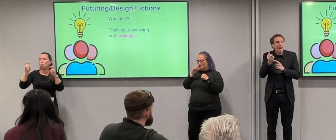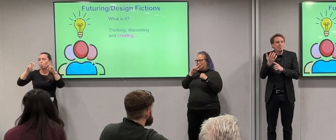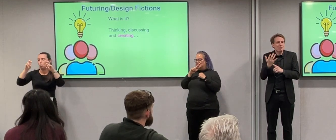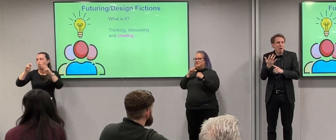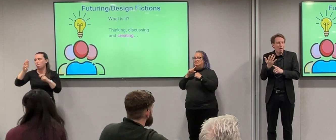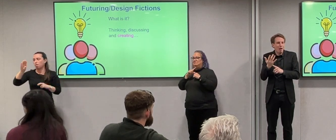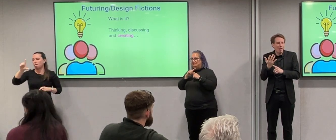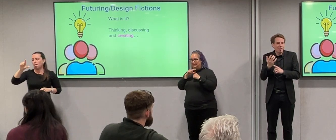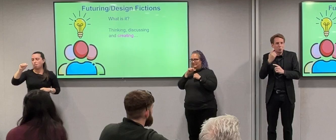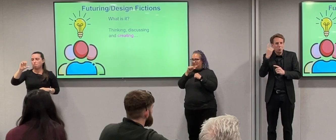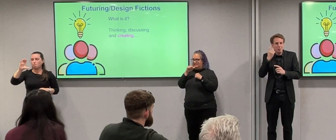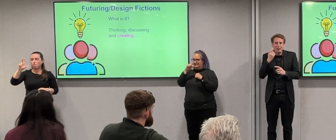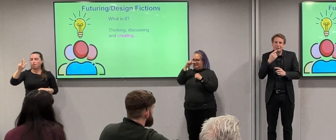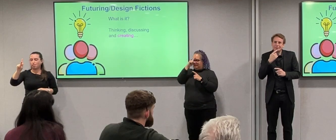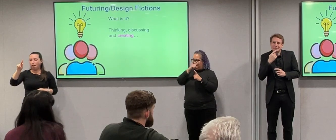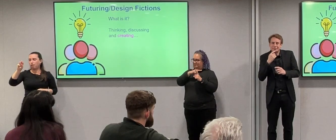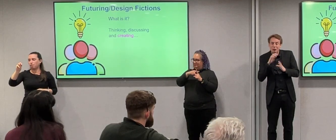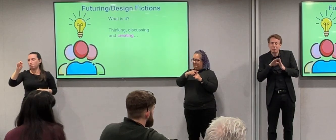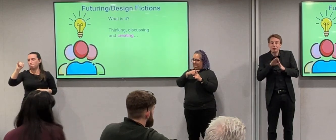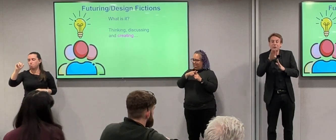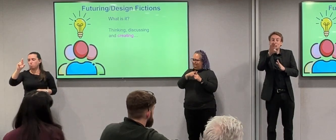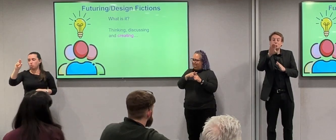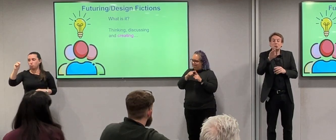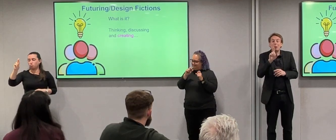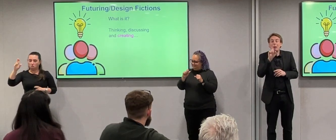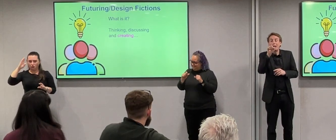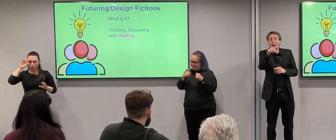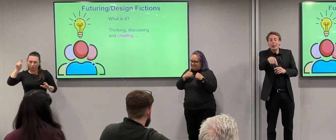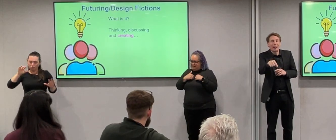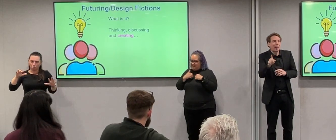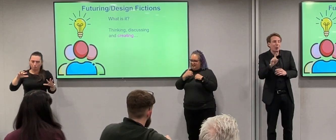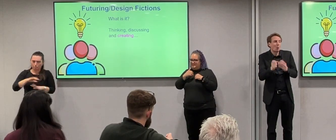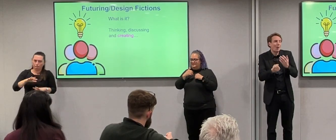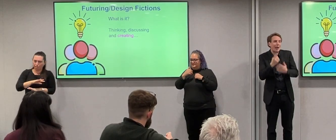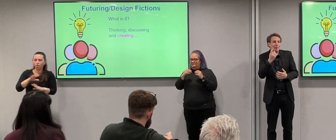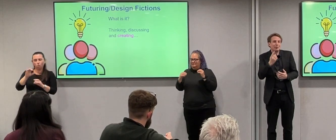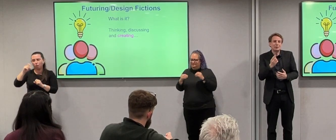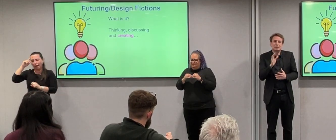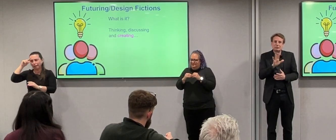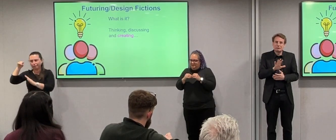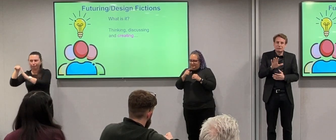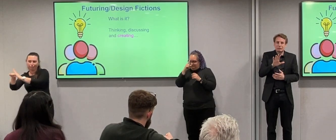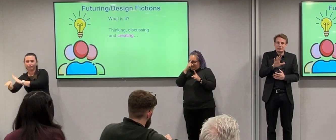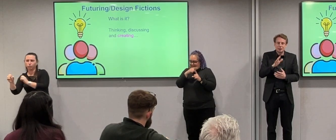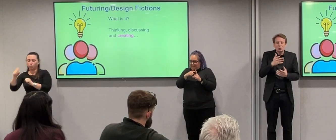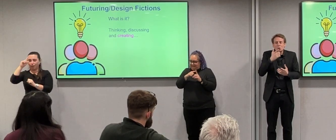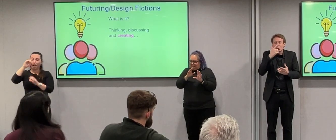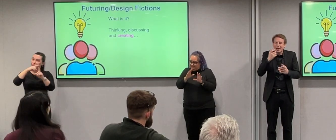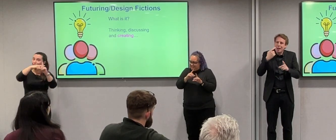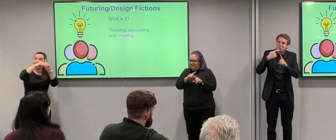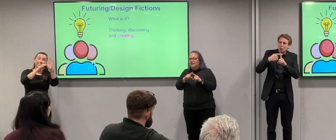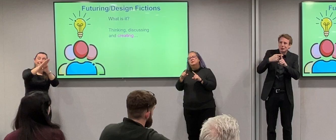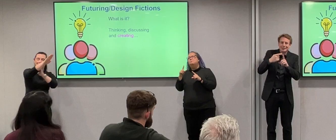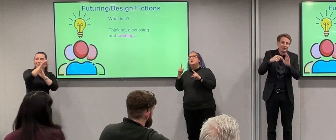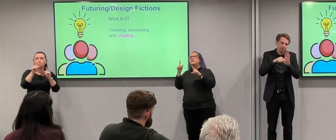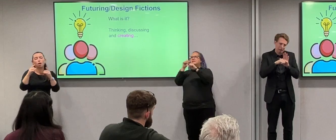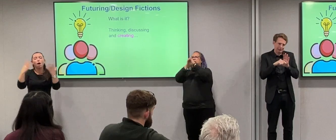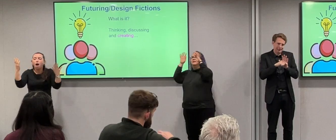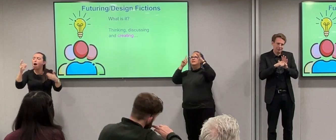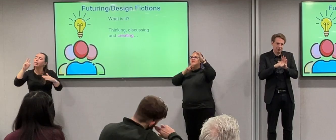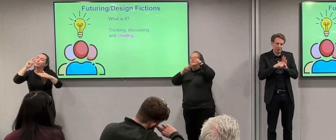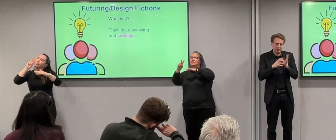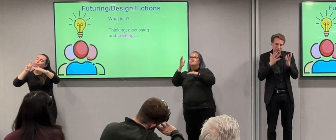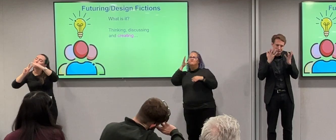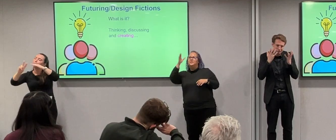very optimistic one. You can definitely do more optimistic versions of this, but it's looking to the future and not just